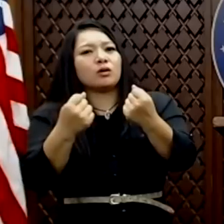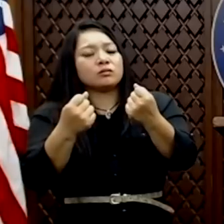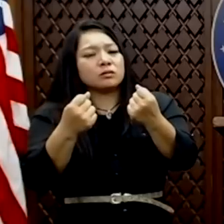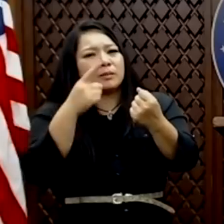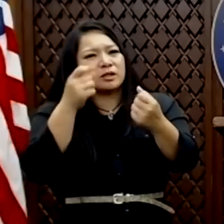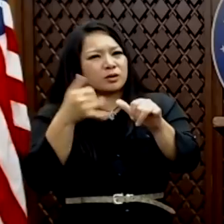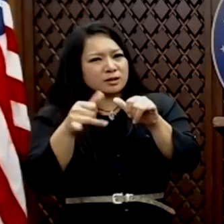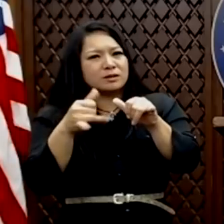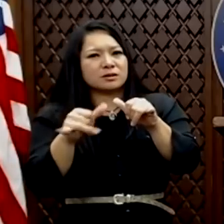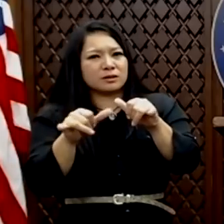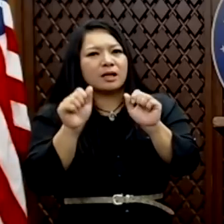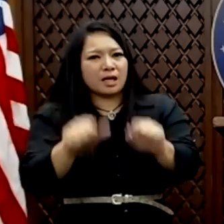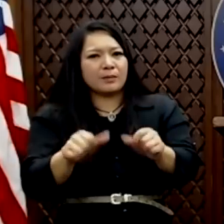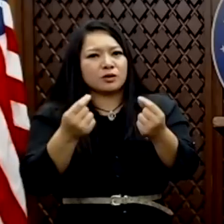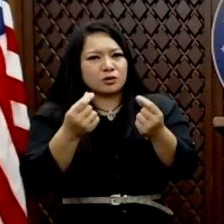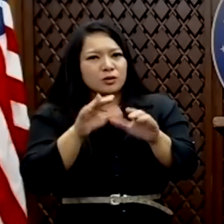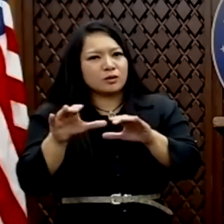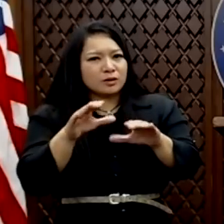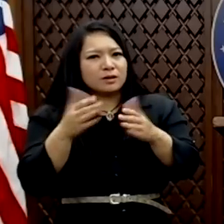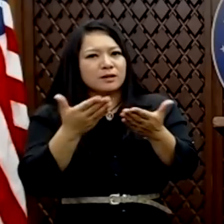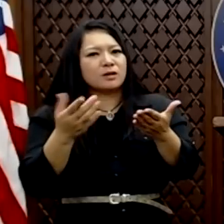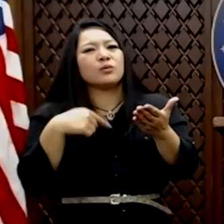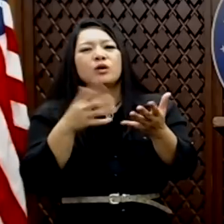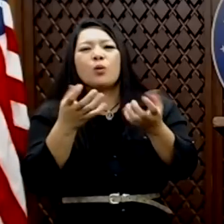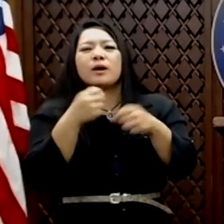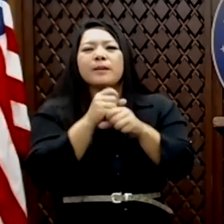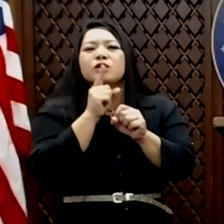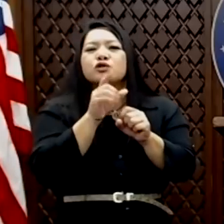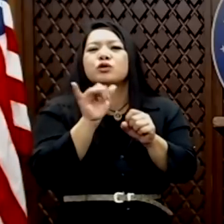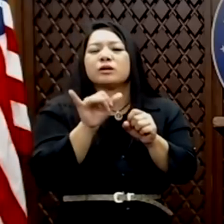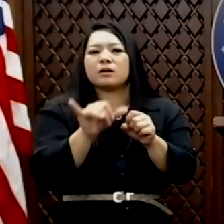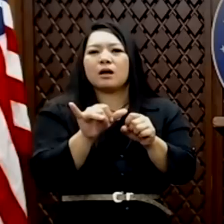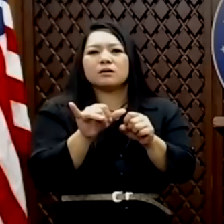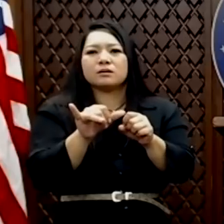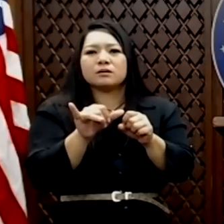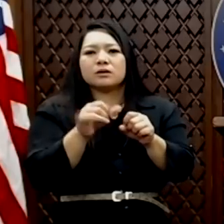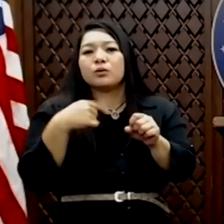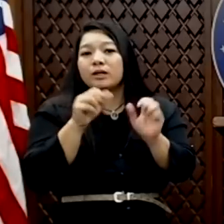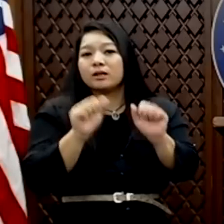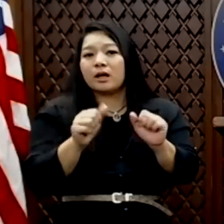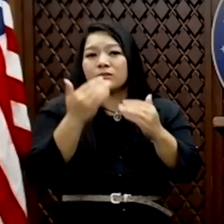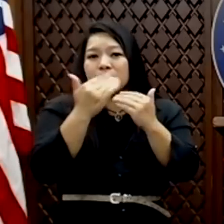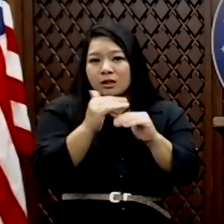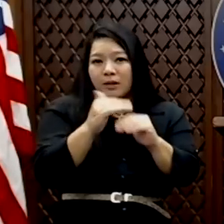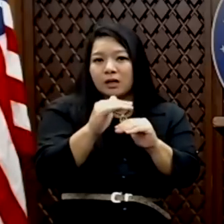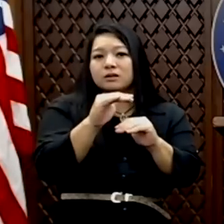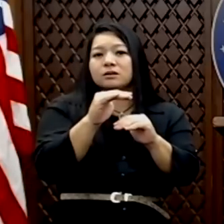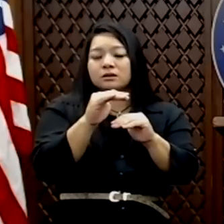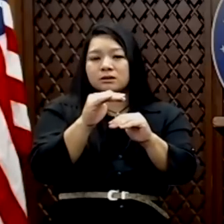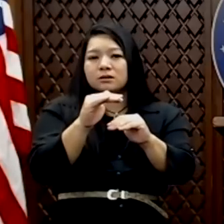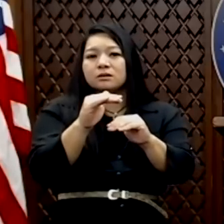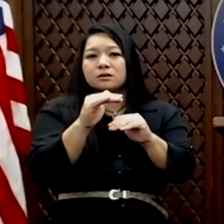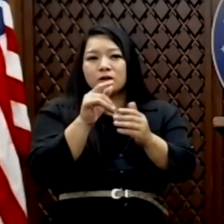you are still able to do those things. We just want to make sure that we can minimize as much